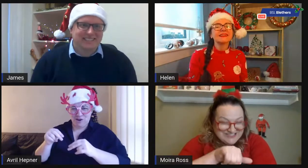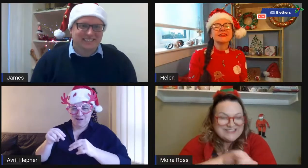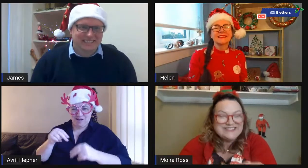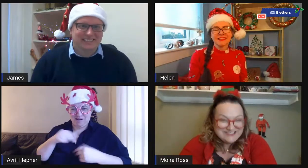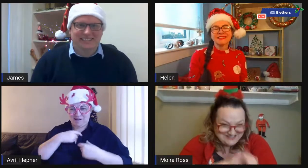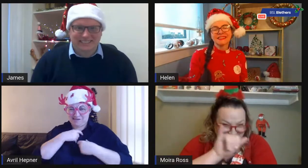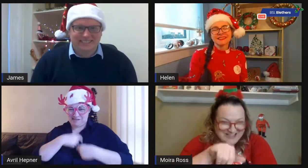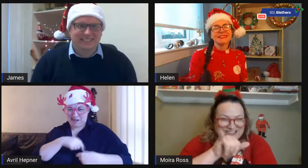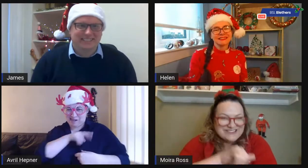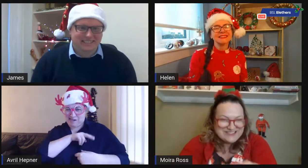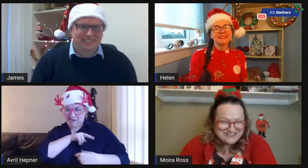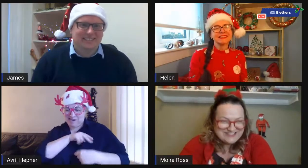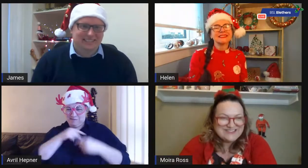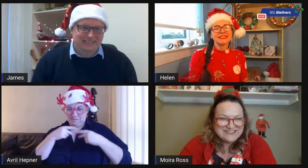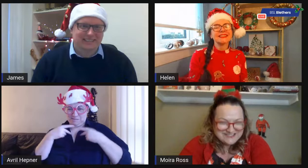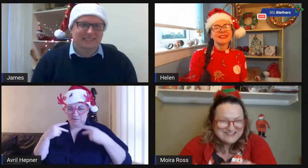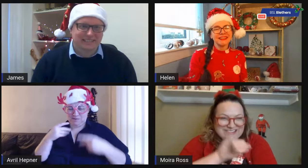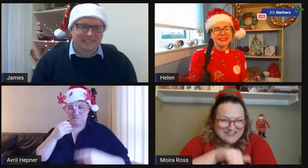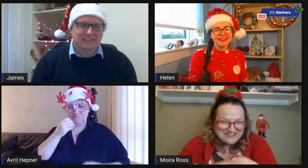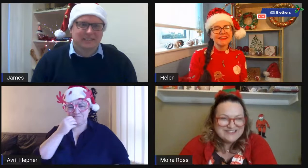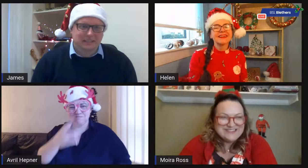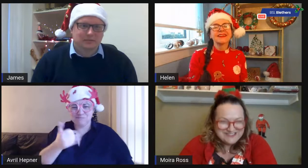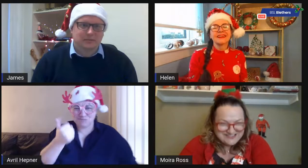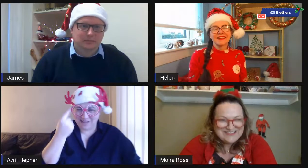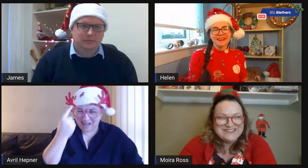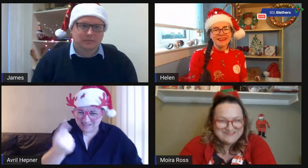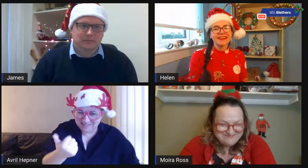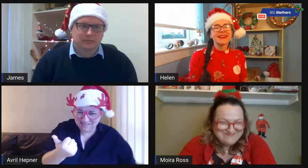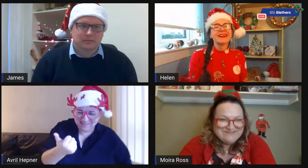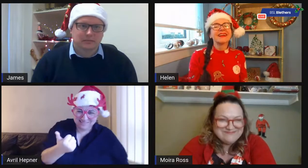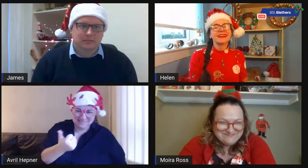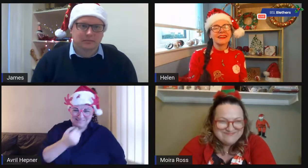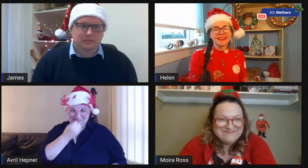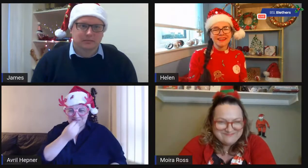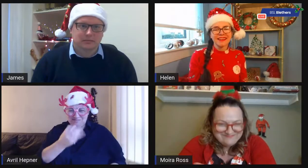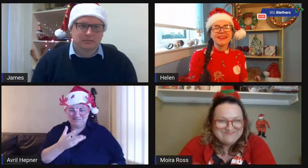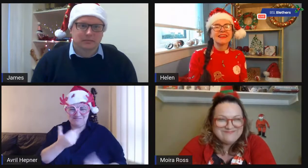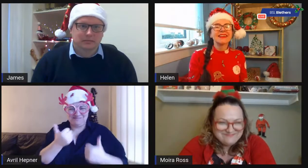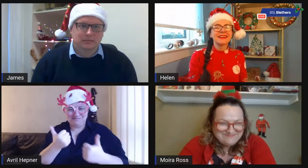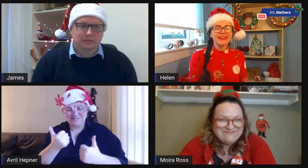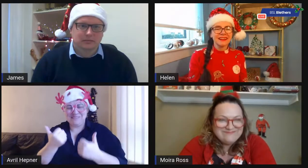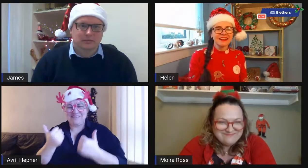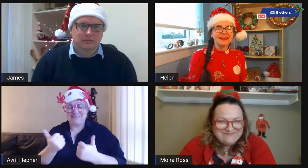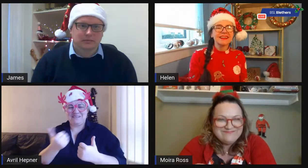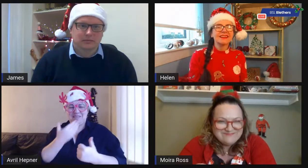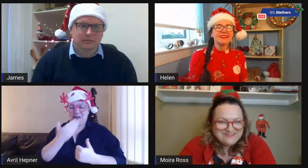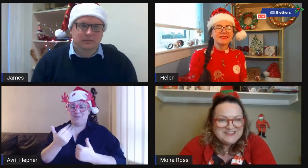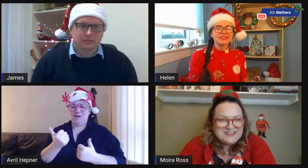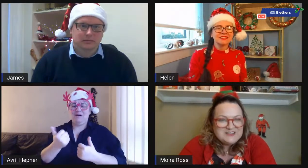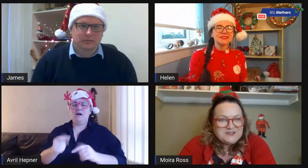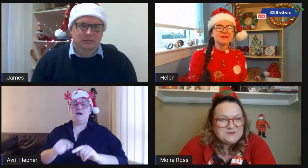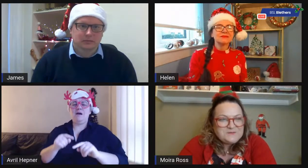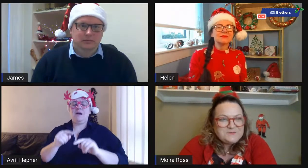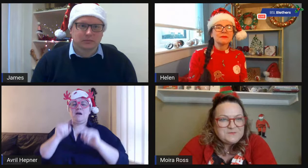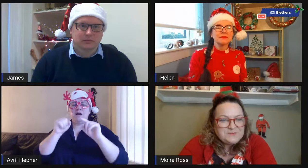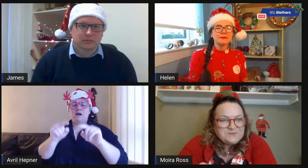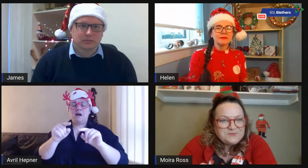dog present for another dog, and little ties for them to wear. That's a lovely idea. That's gorgeous.